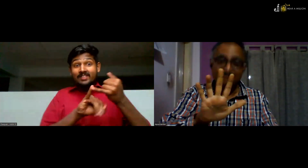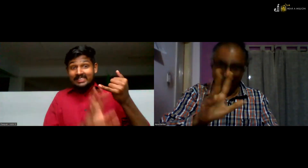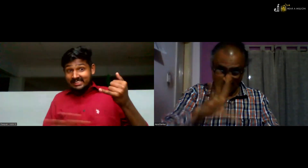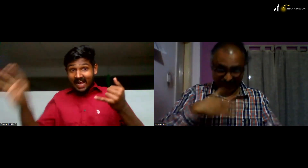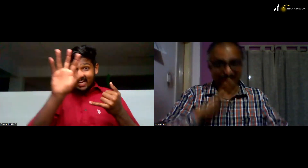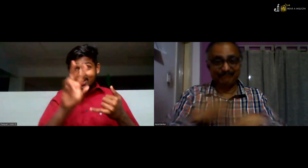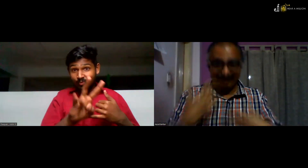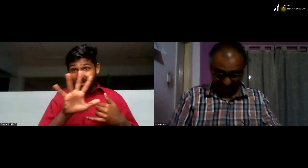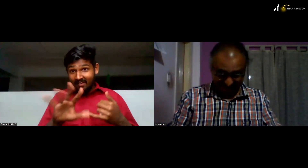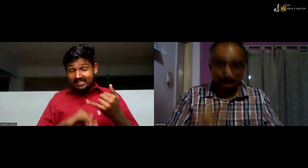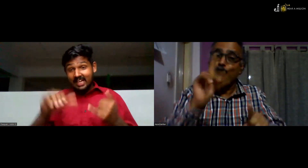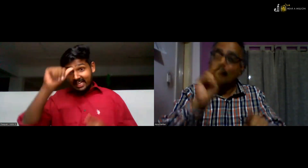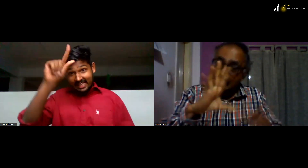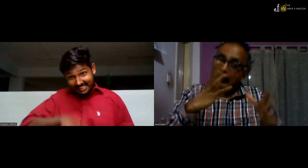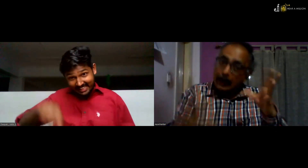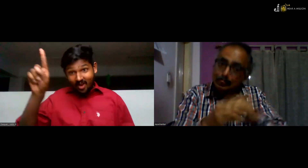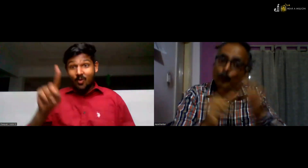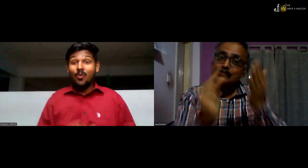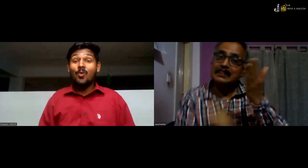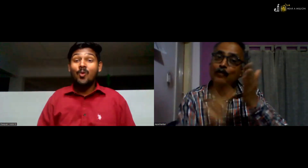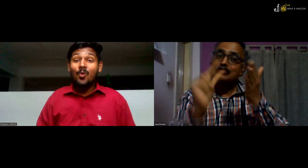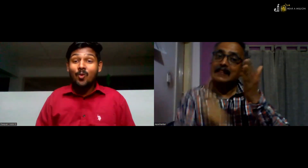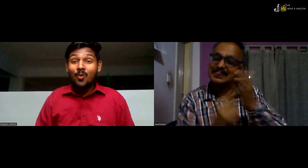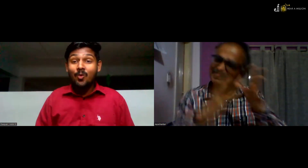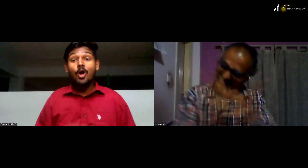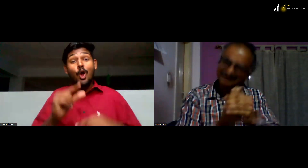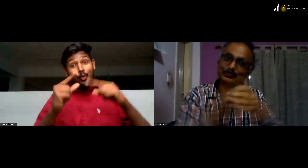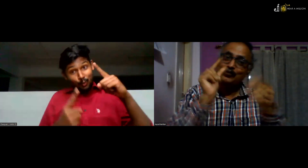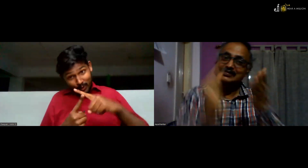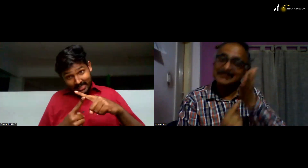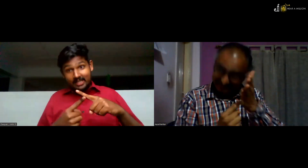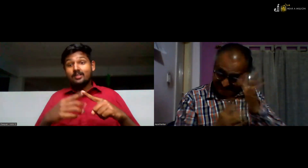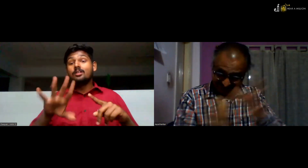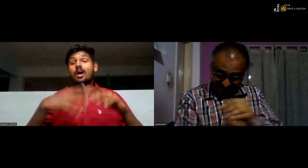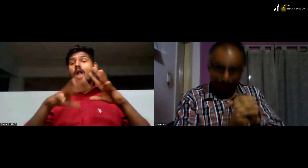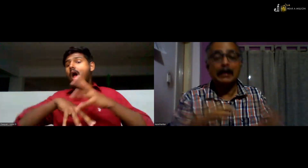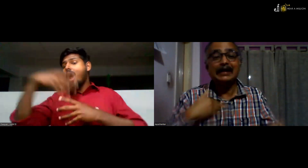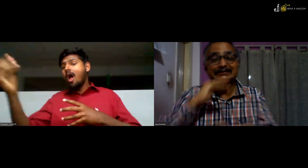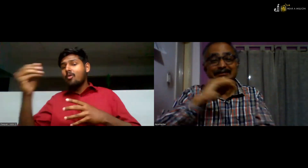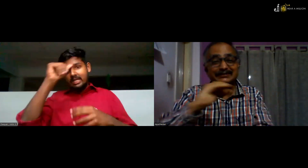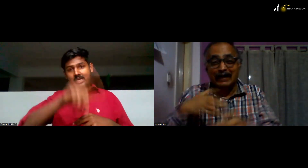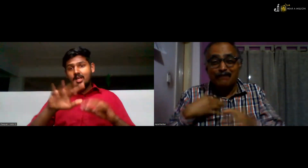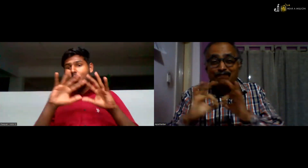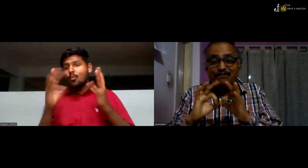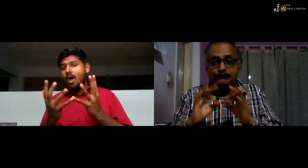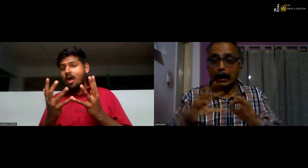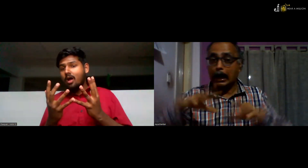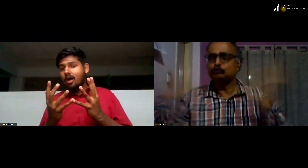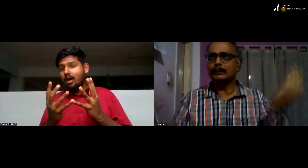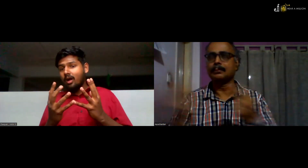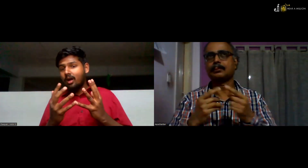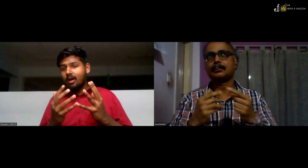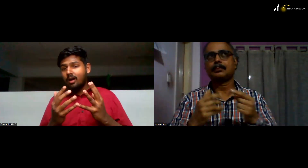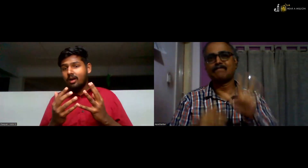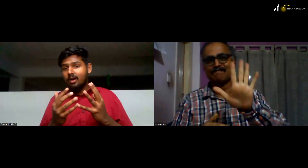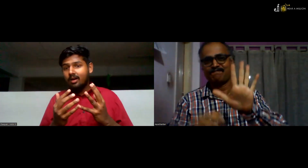into 25 states. OMG, you have been into 25 states, including union territories and other.